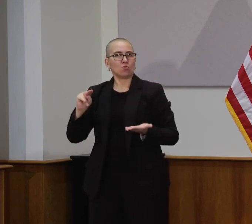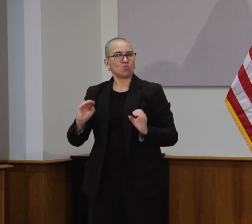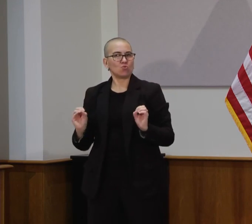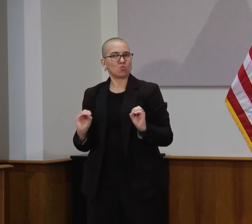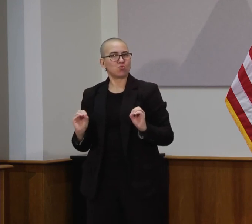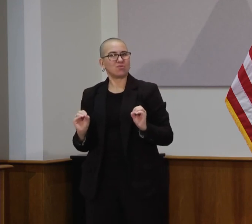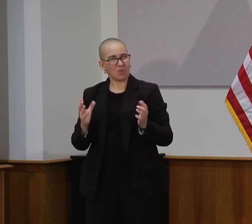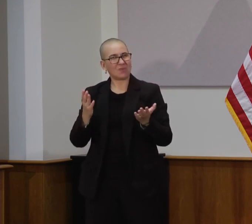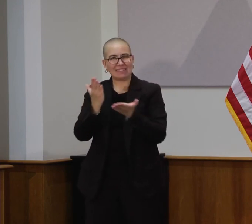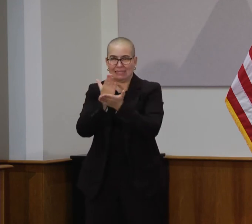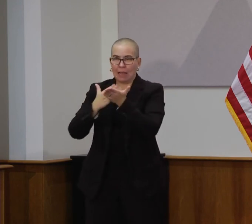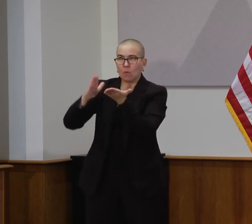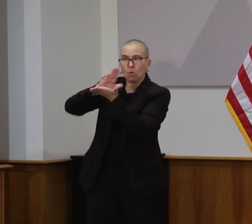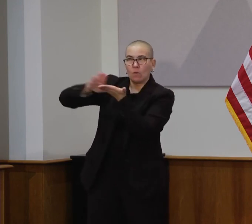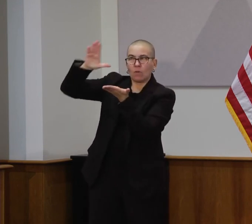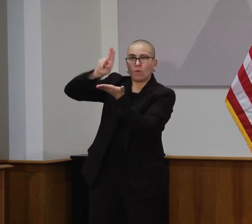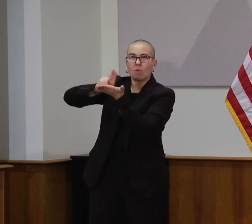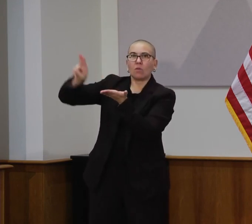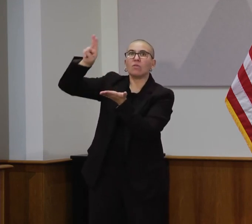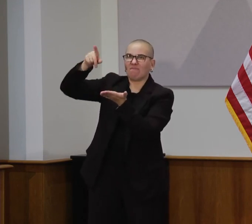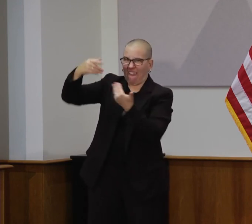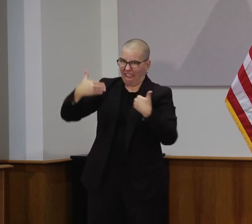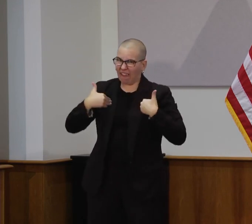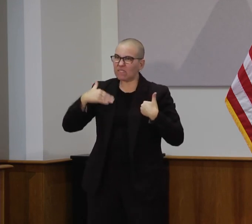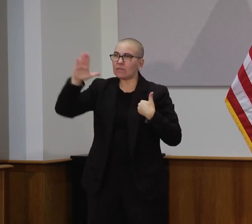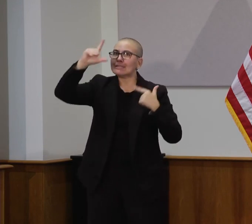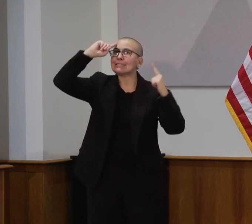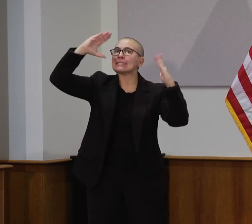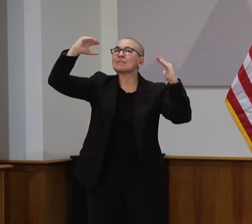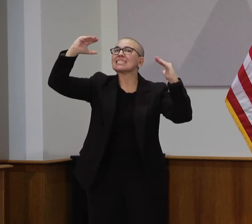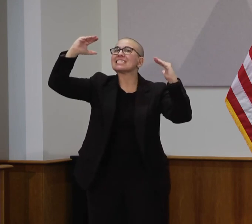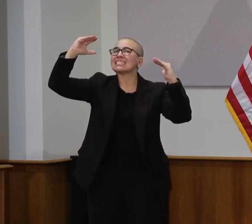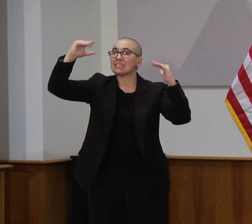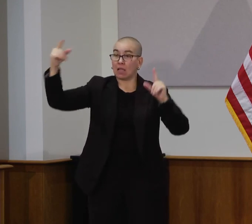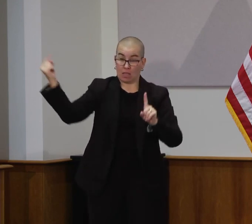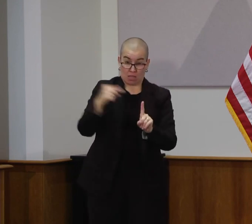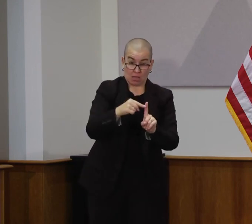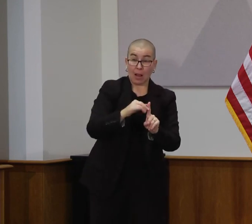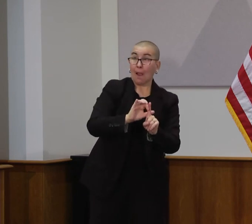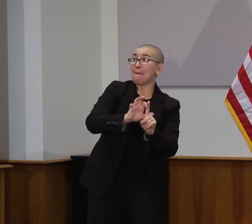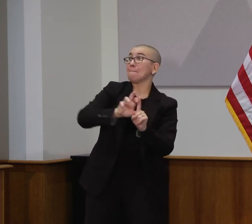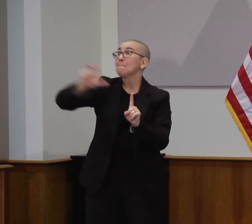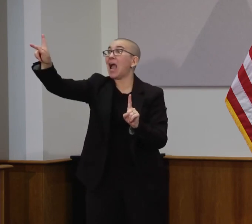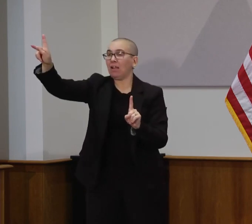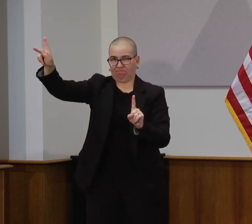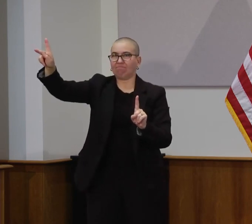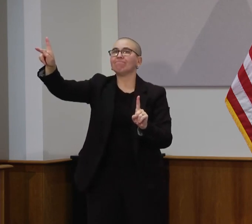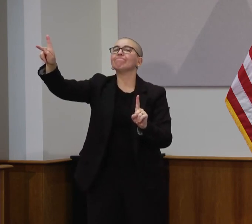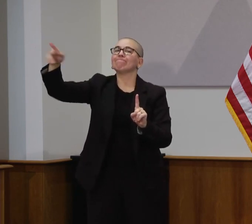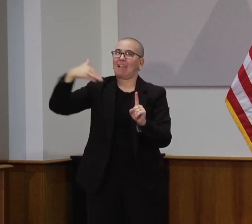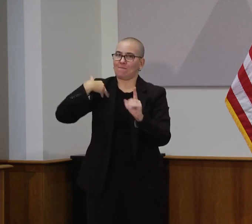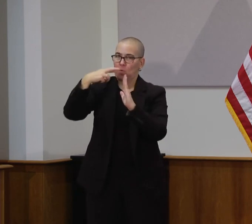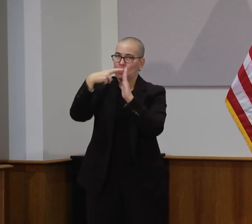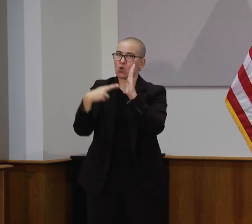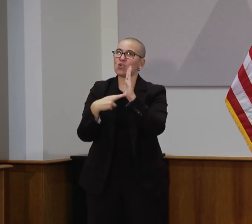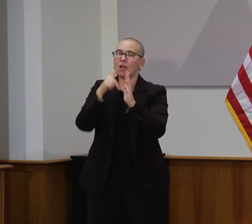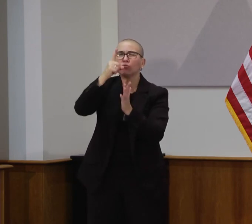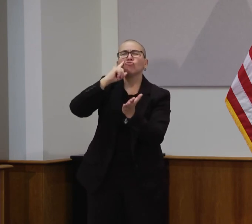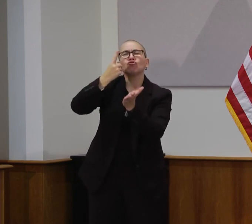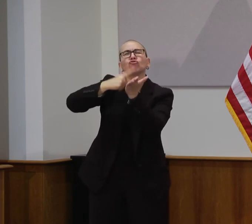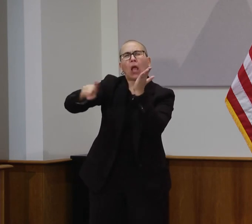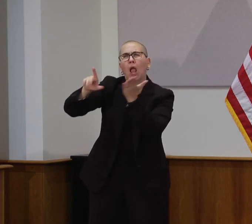universities require quarantine after travel. Make sure you're clear on your school's rules and protocols and plan